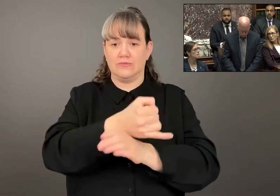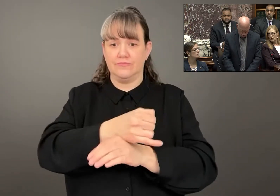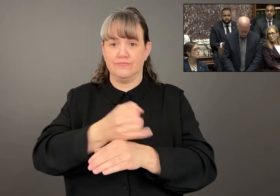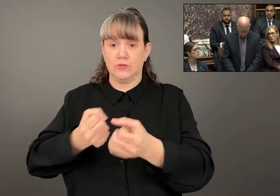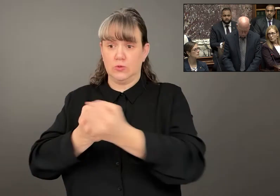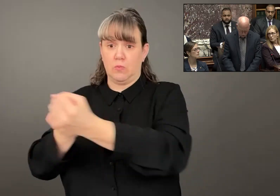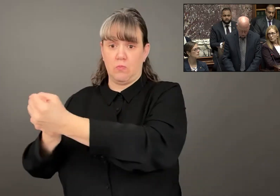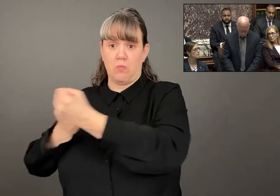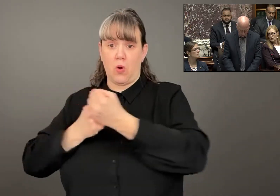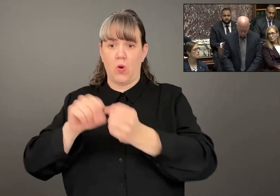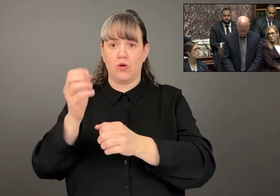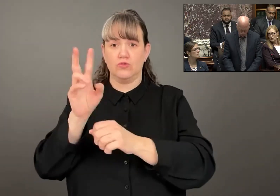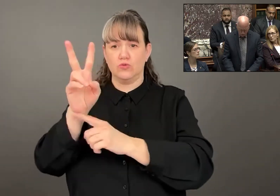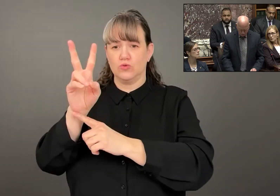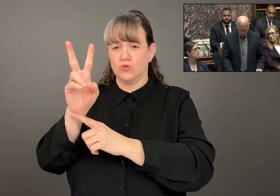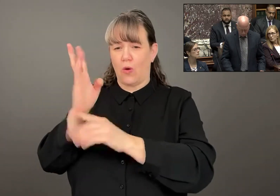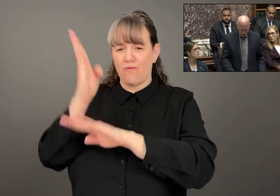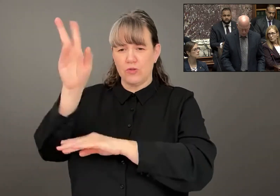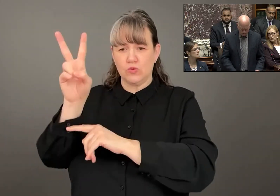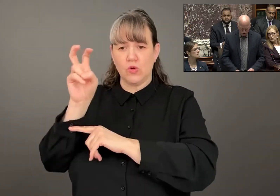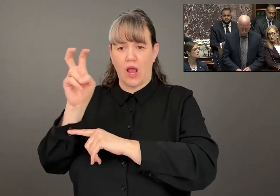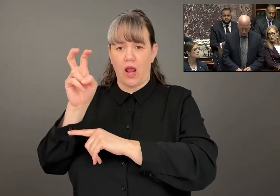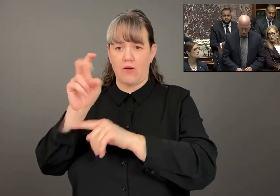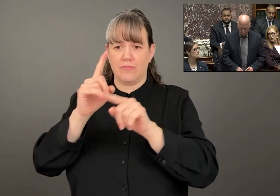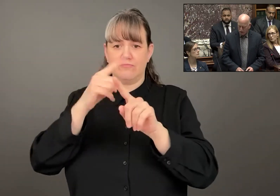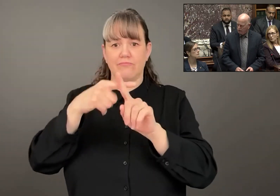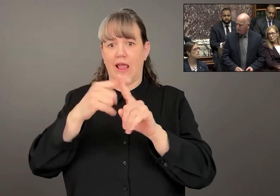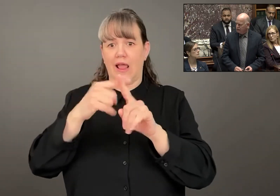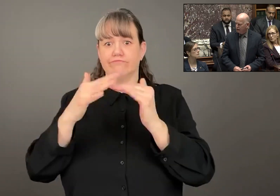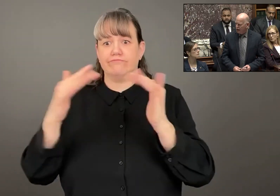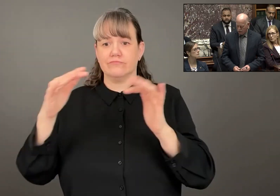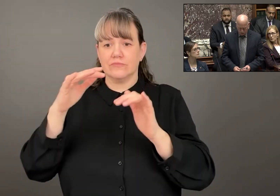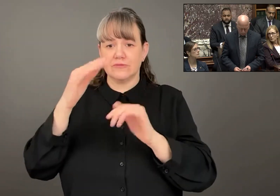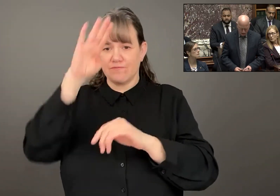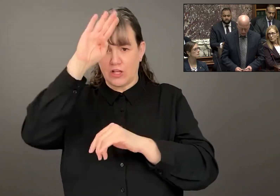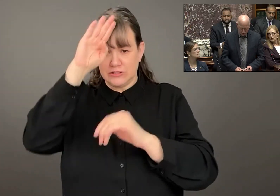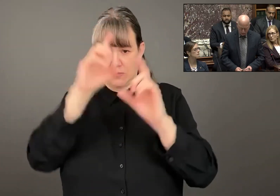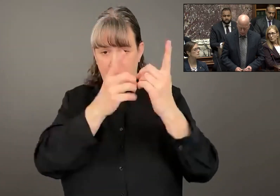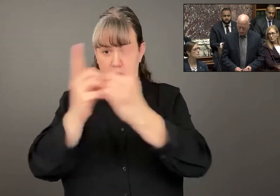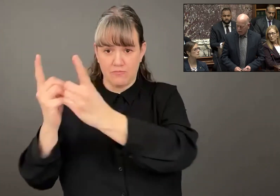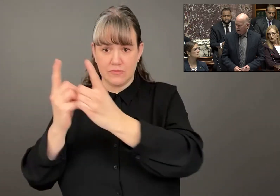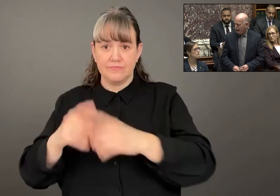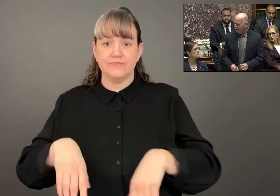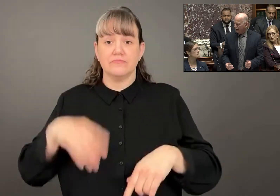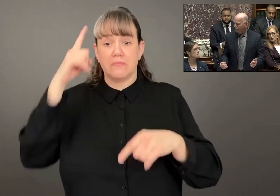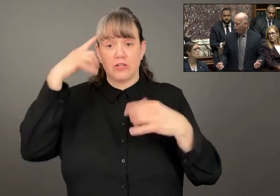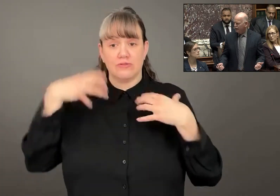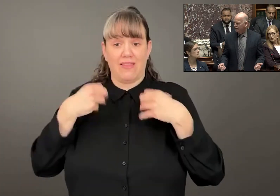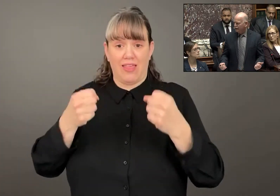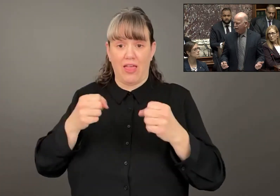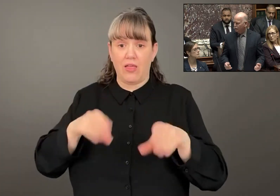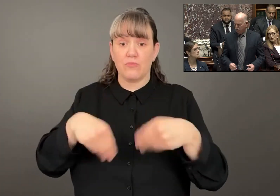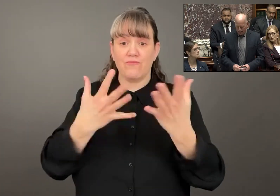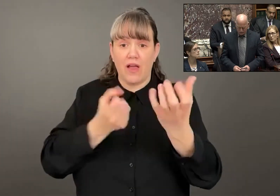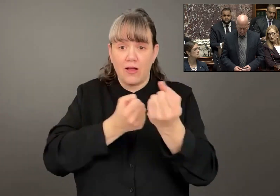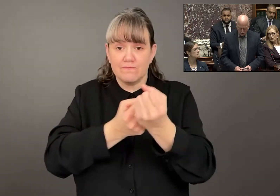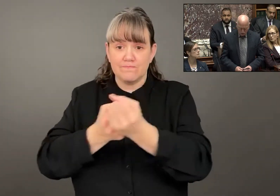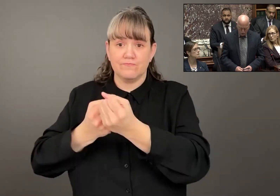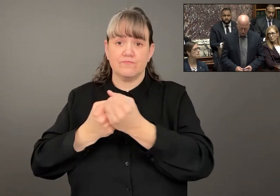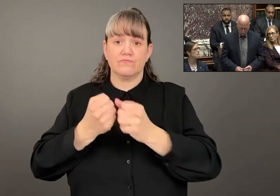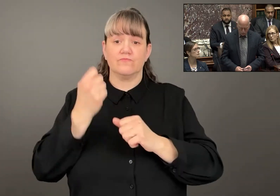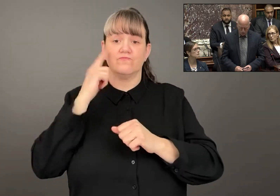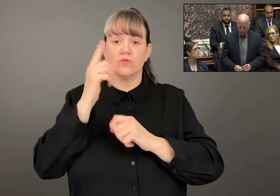peer supports for all 15 volunteer fire departments in the Cowichan Valley. Upgrading and